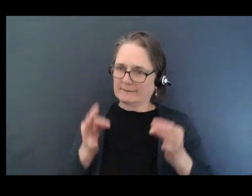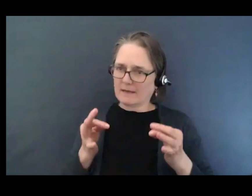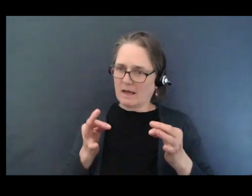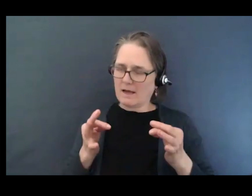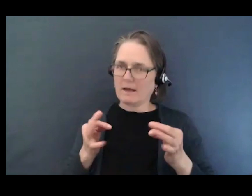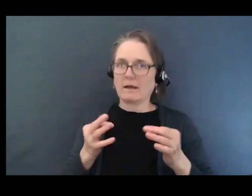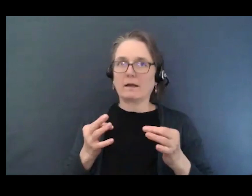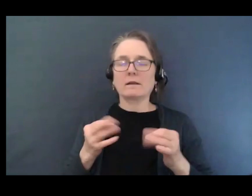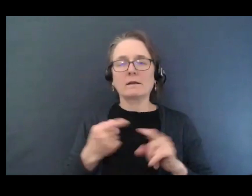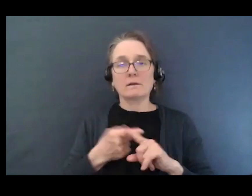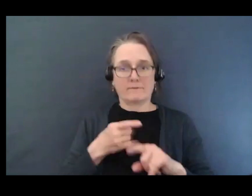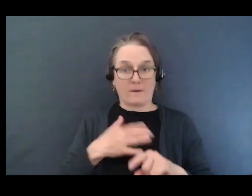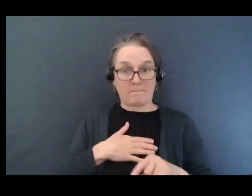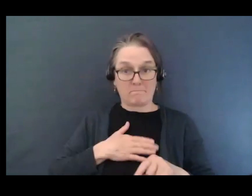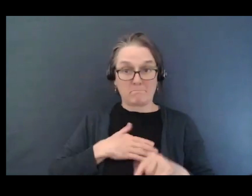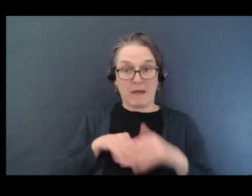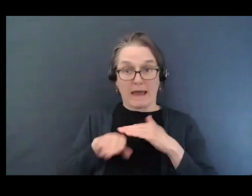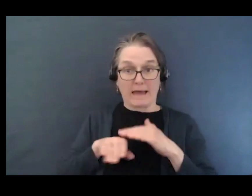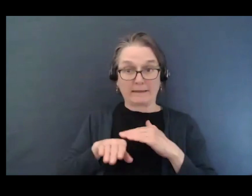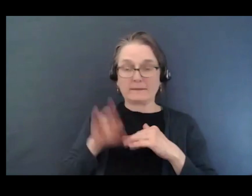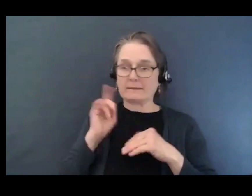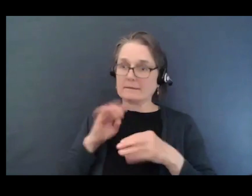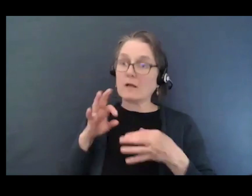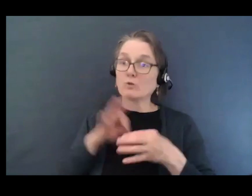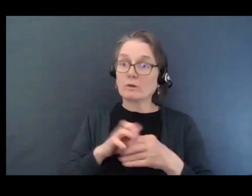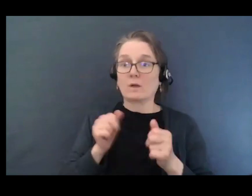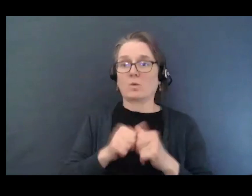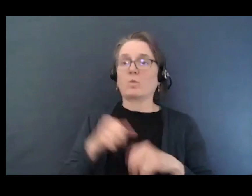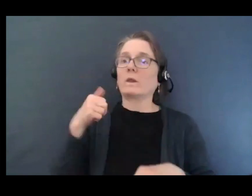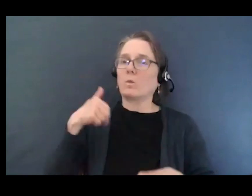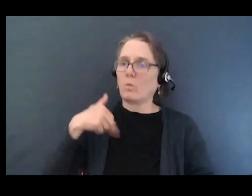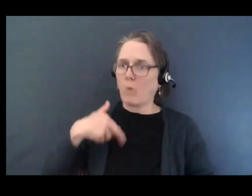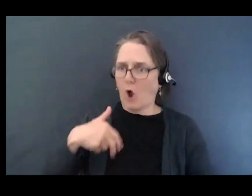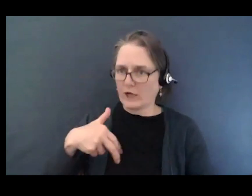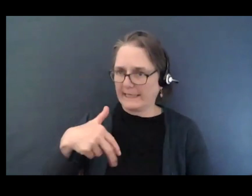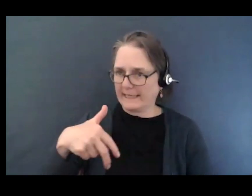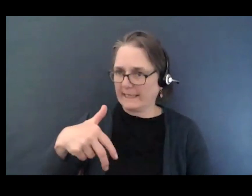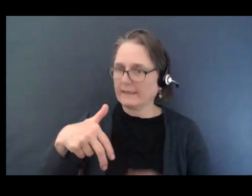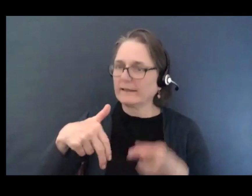derive from my access to those destinations is associated with walking,